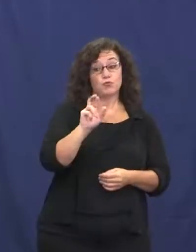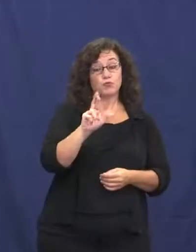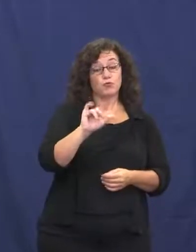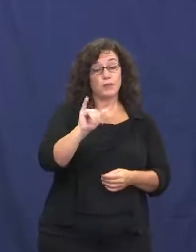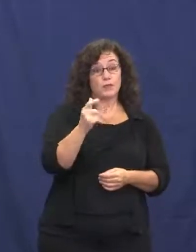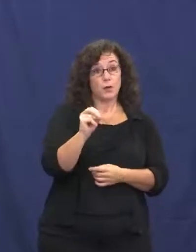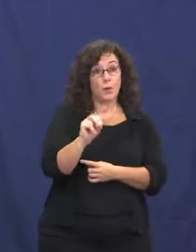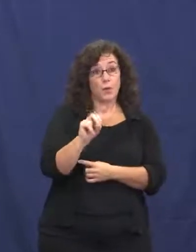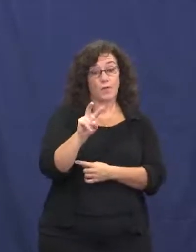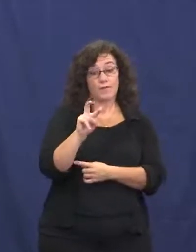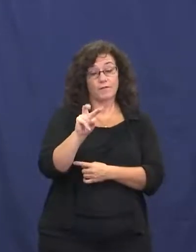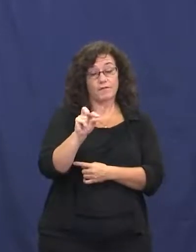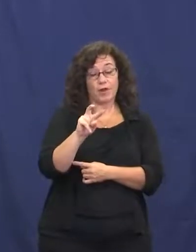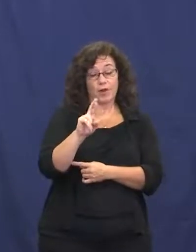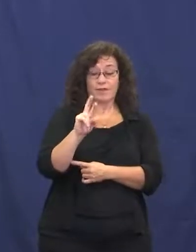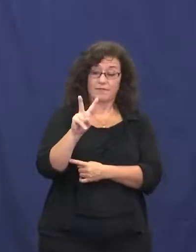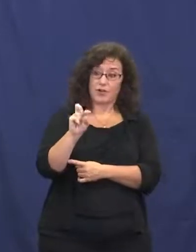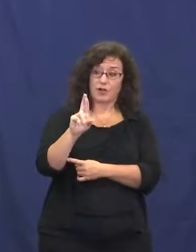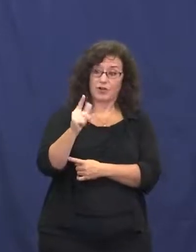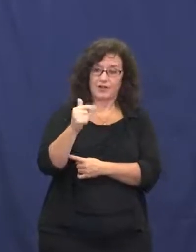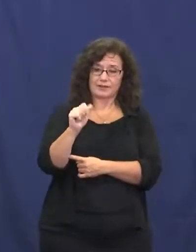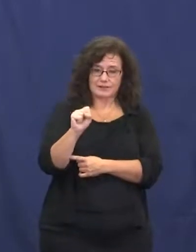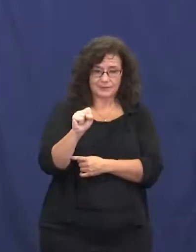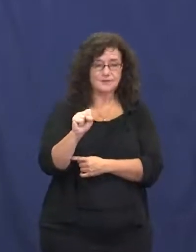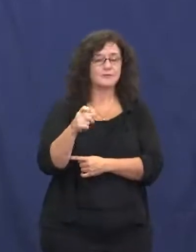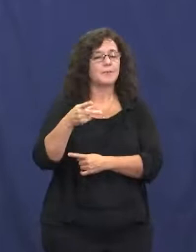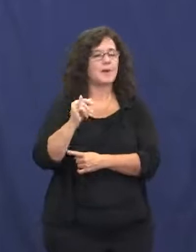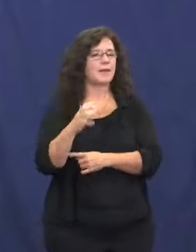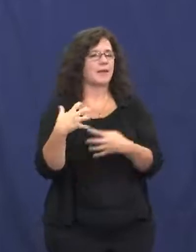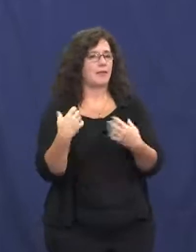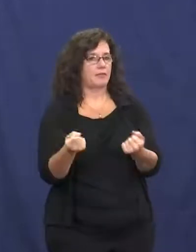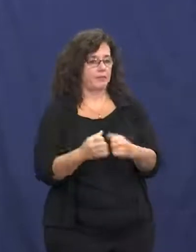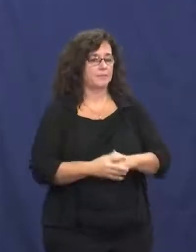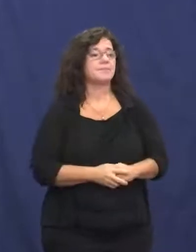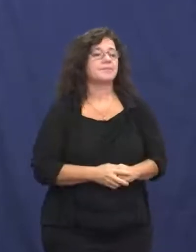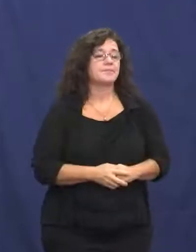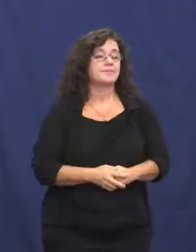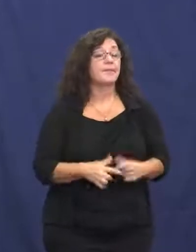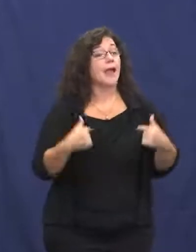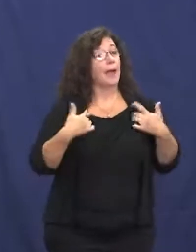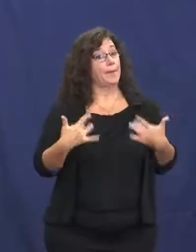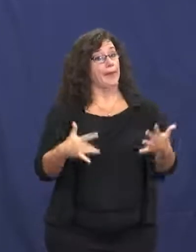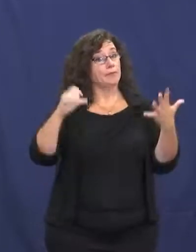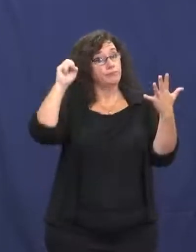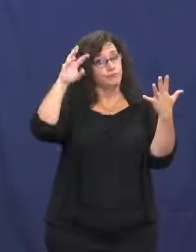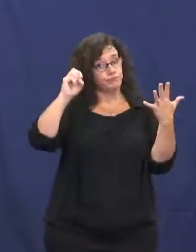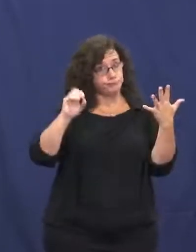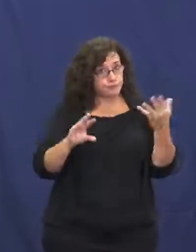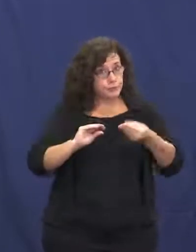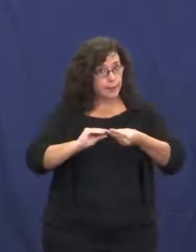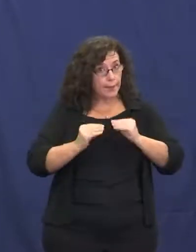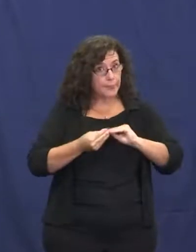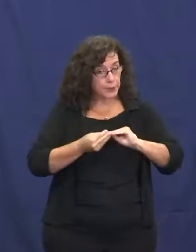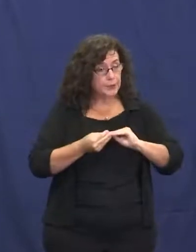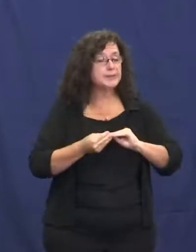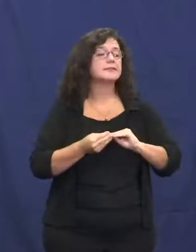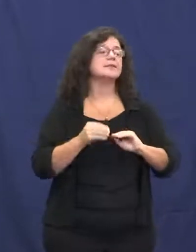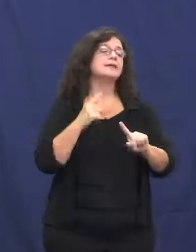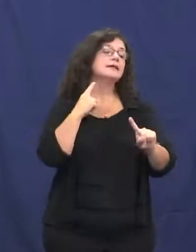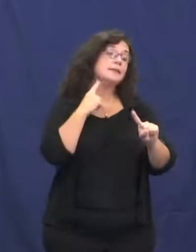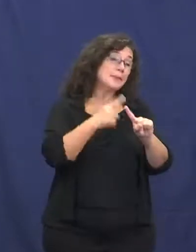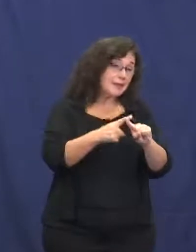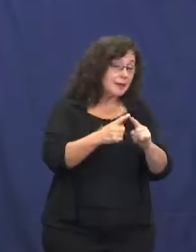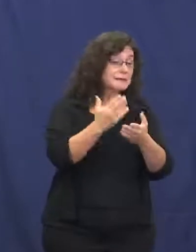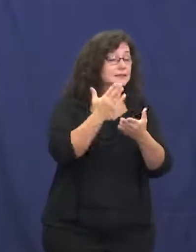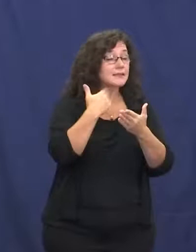Health Director. Today I'll have the usual update on today's numbers. I'll follow with some reminders on some